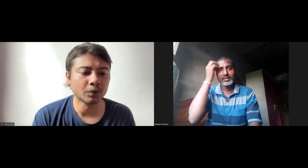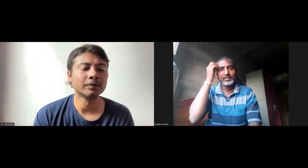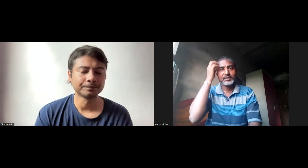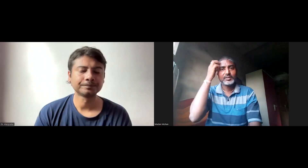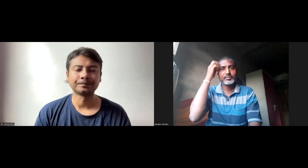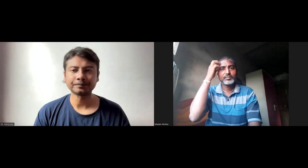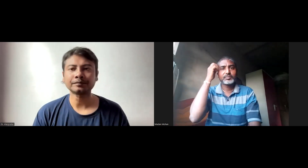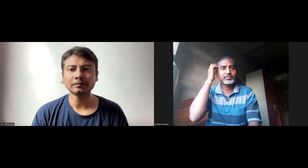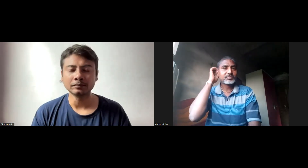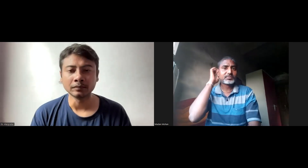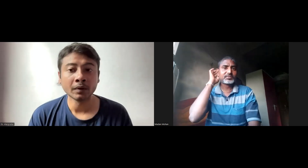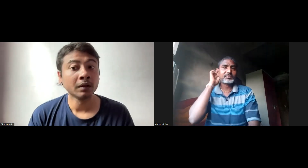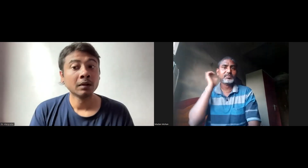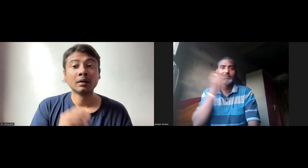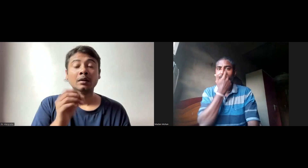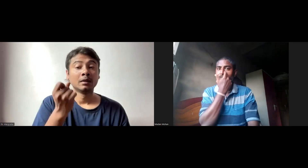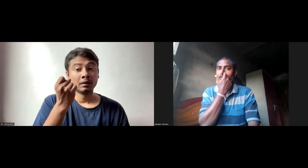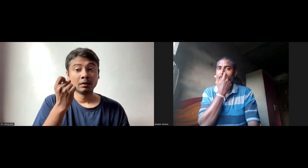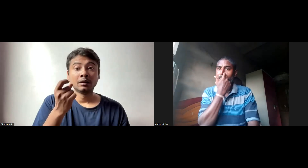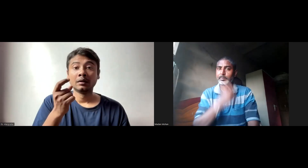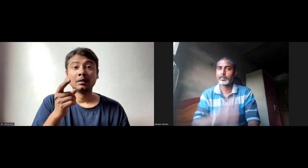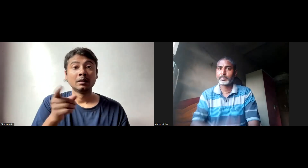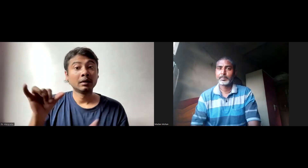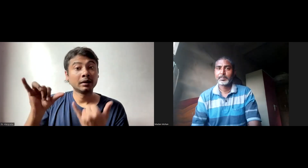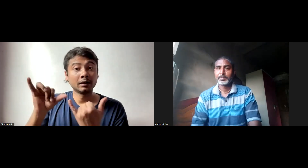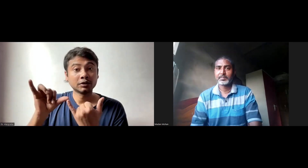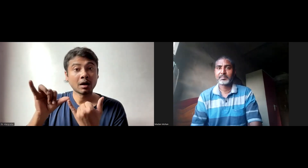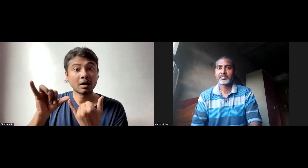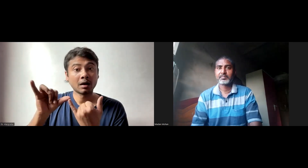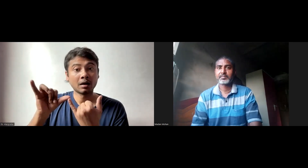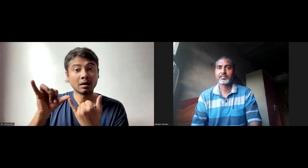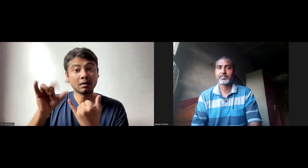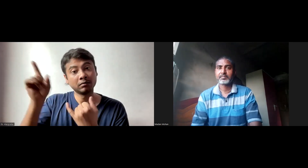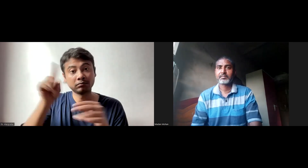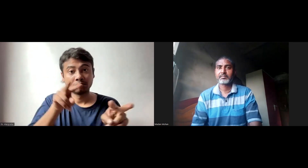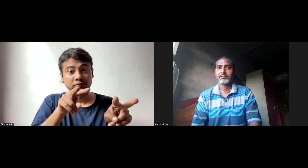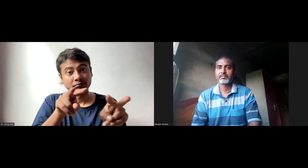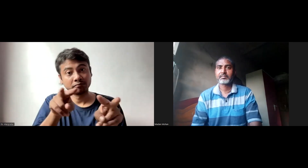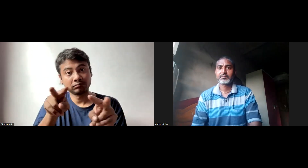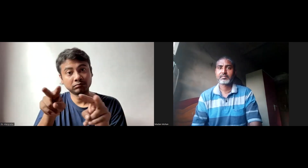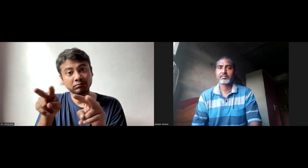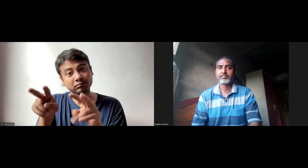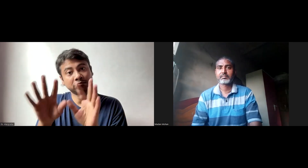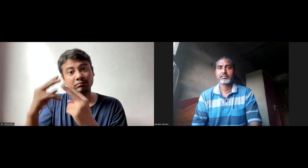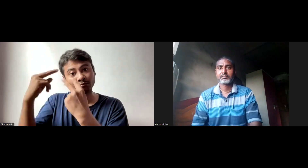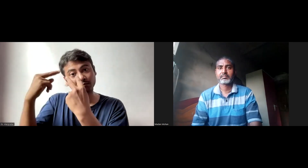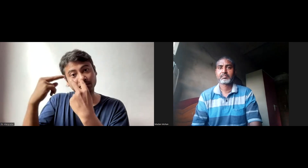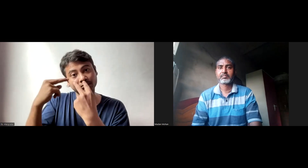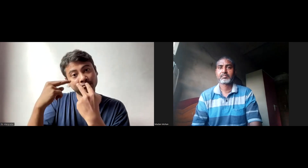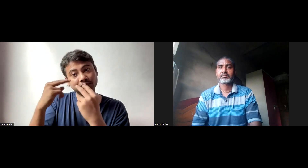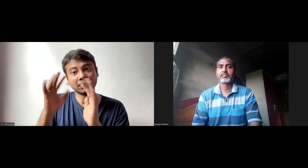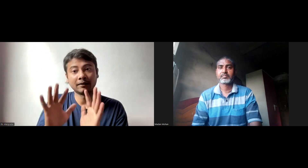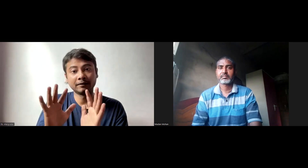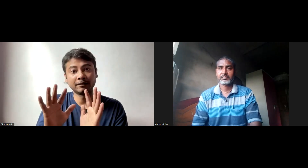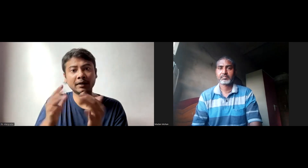One is that Krishna never forgets if you've done some spiritual work. So if you're chanting, you are preaching. Now I can see that